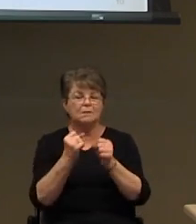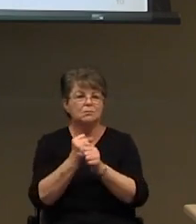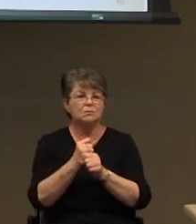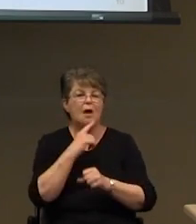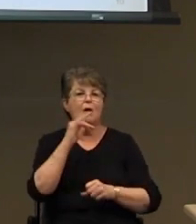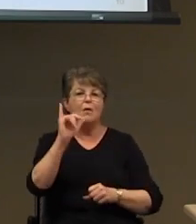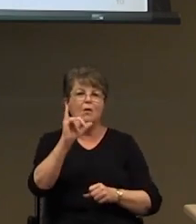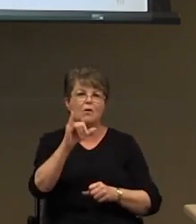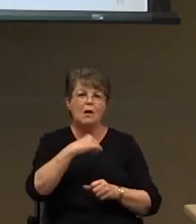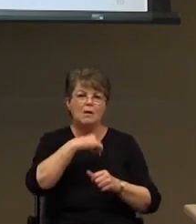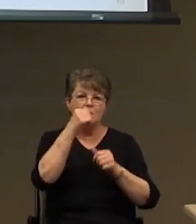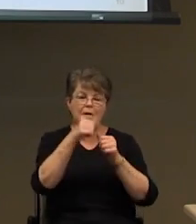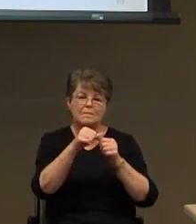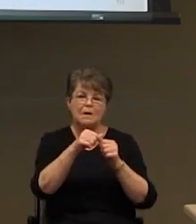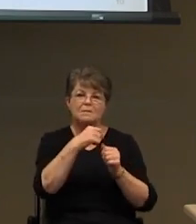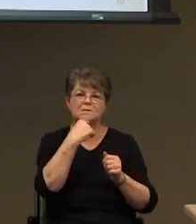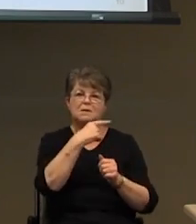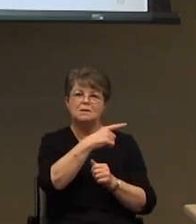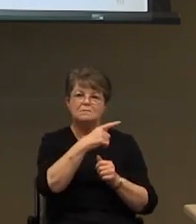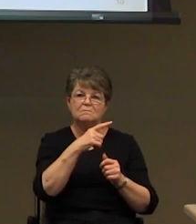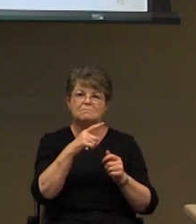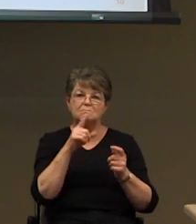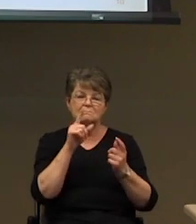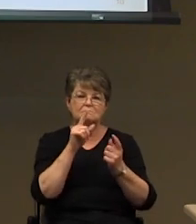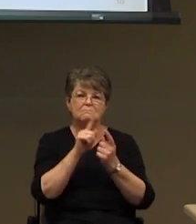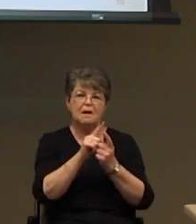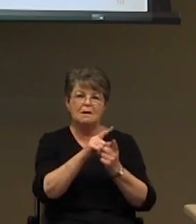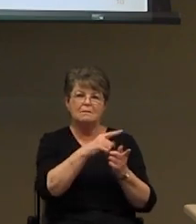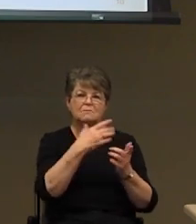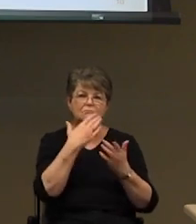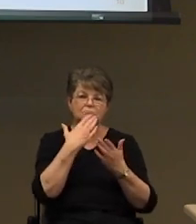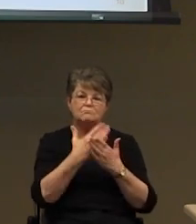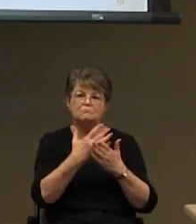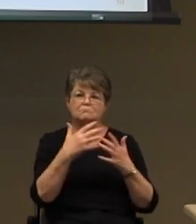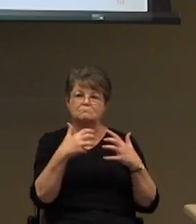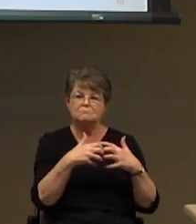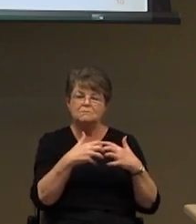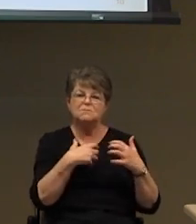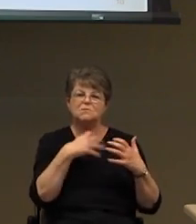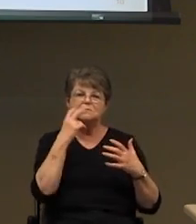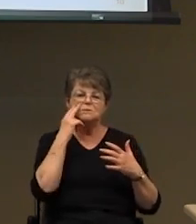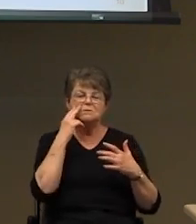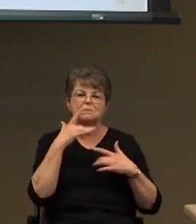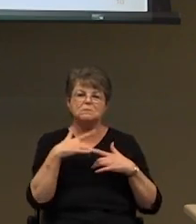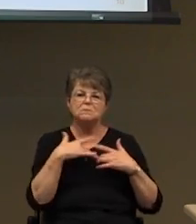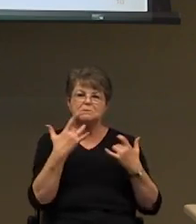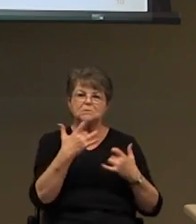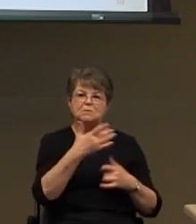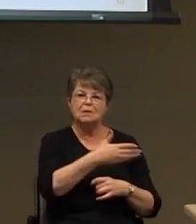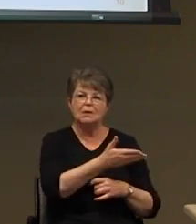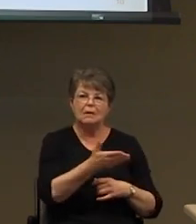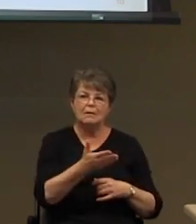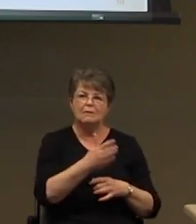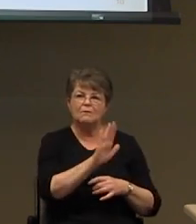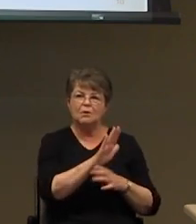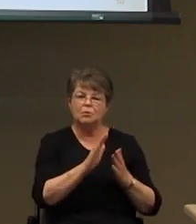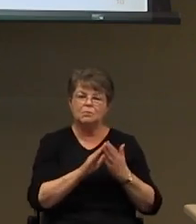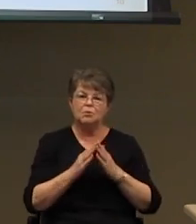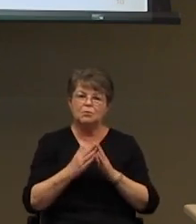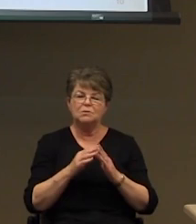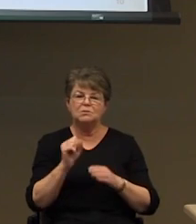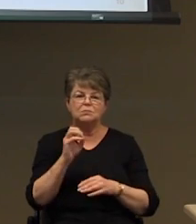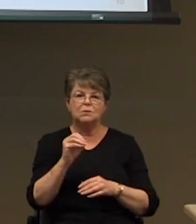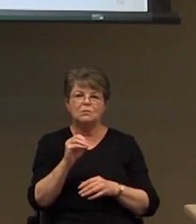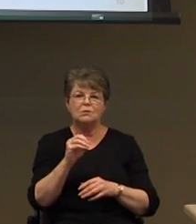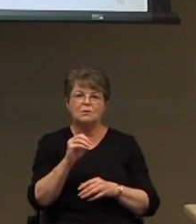oh, I met that person, and they said Danville is very much into advanced manufacturing. Maybe I should see what they have going on. And so